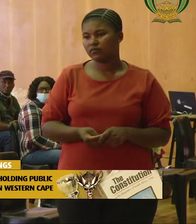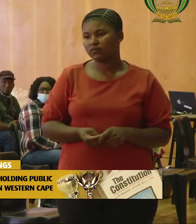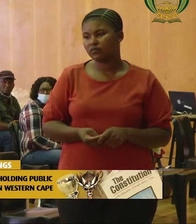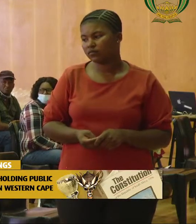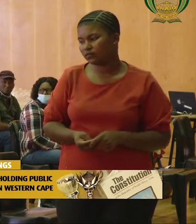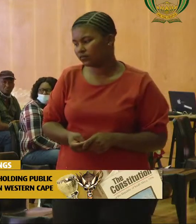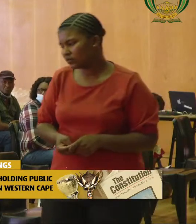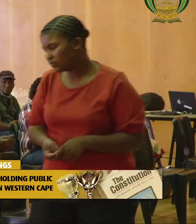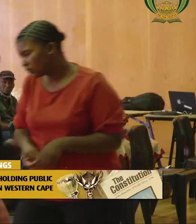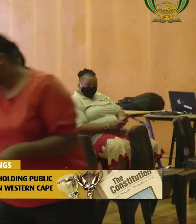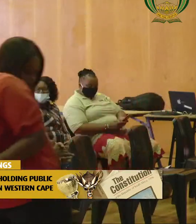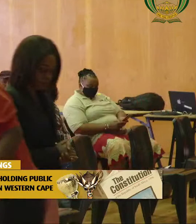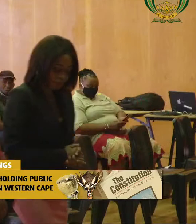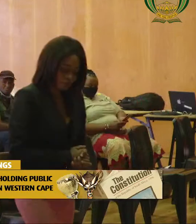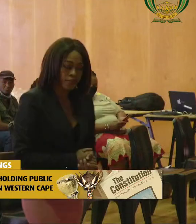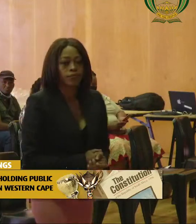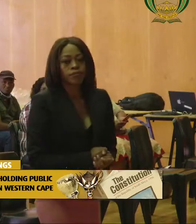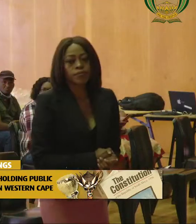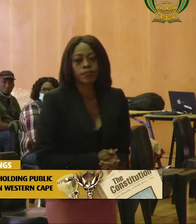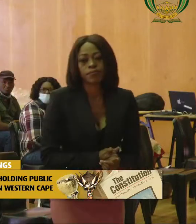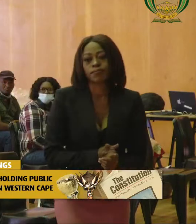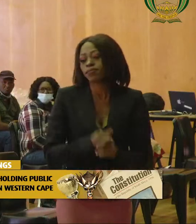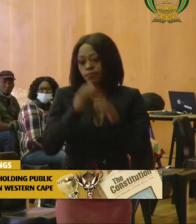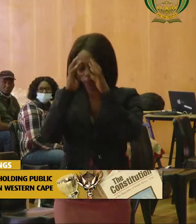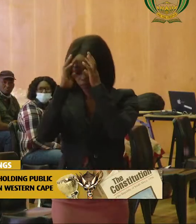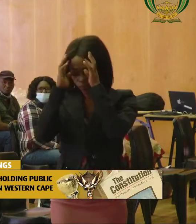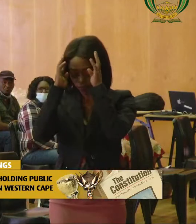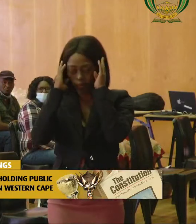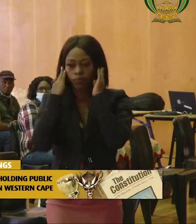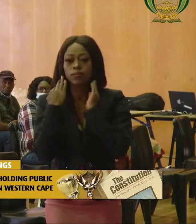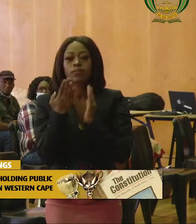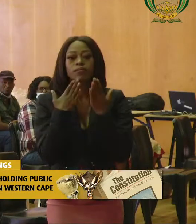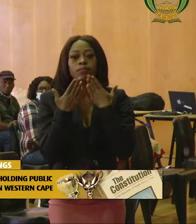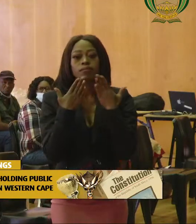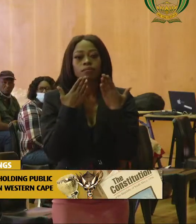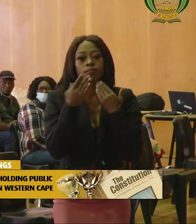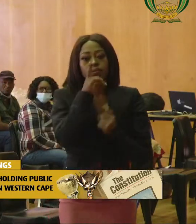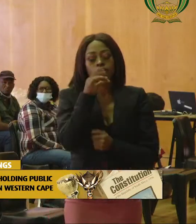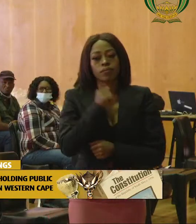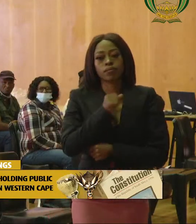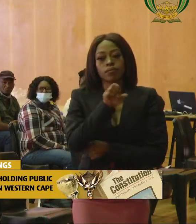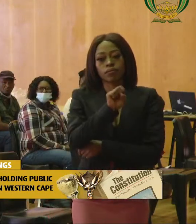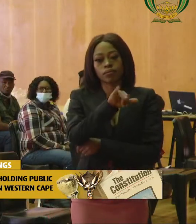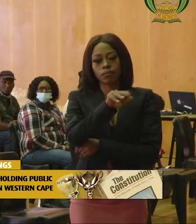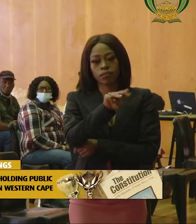Thank you very much. My name is Simon Mshotana, Ward 4 in George.